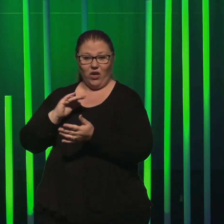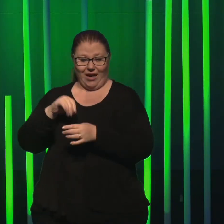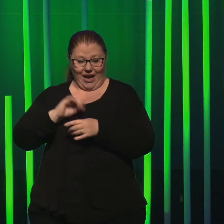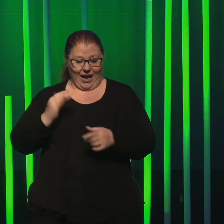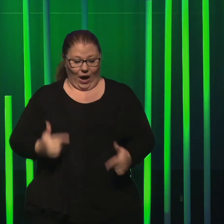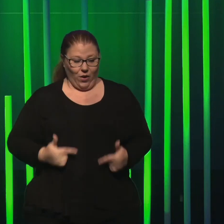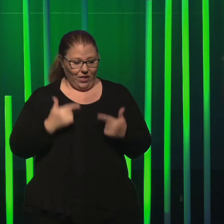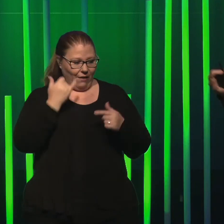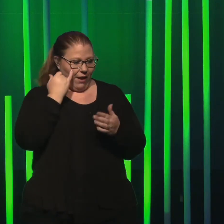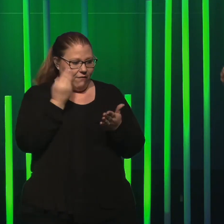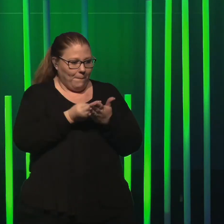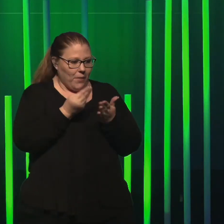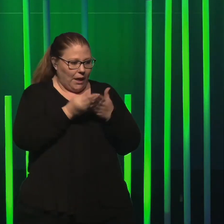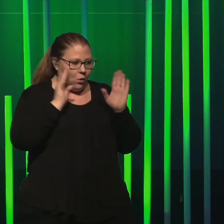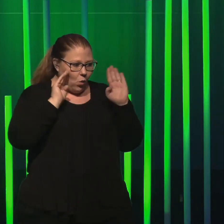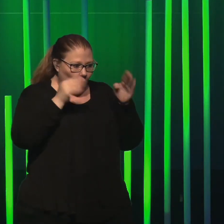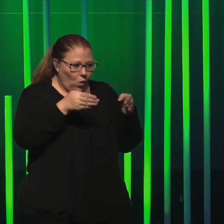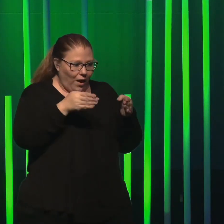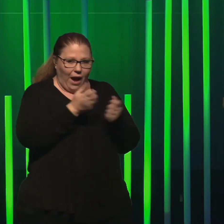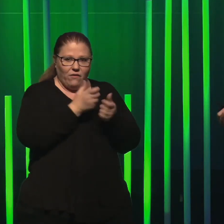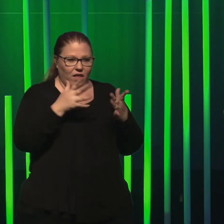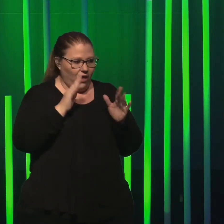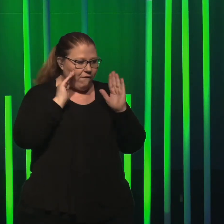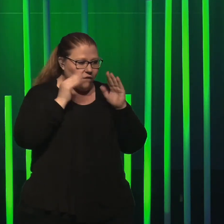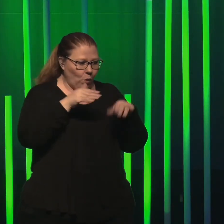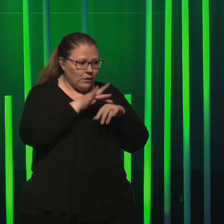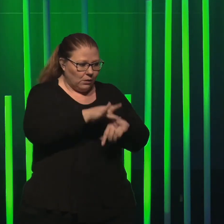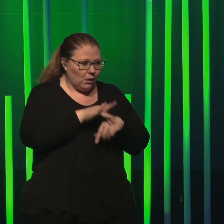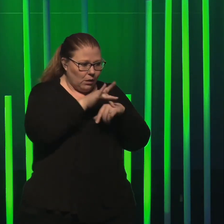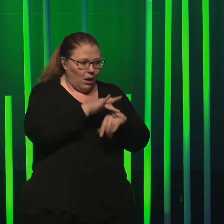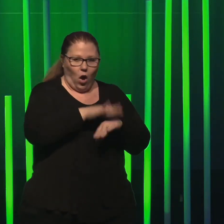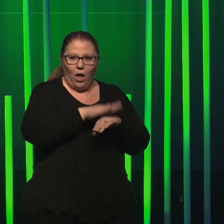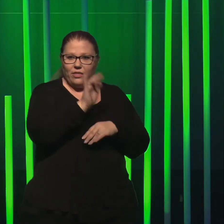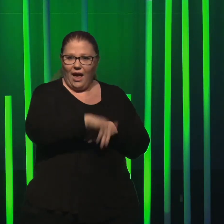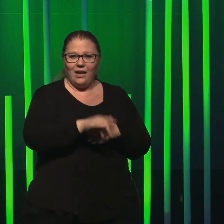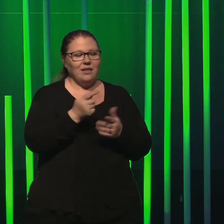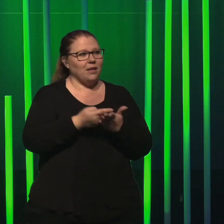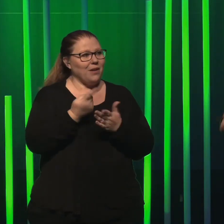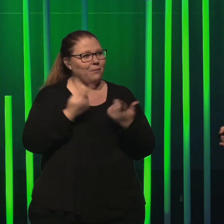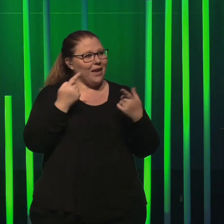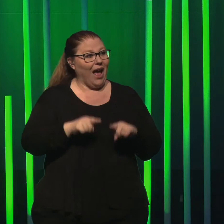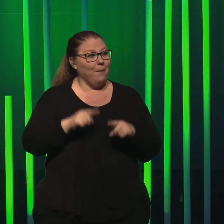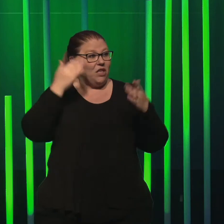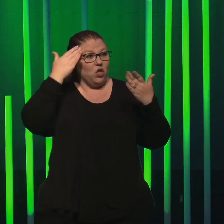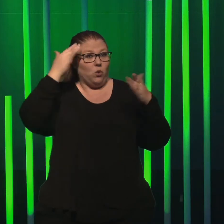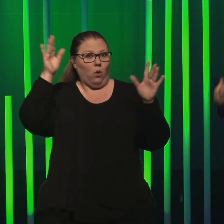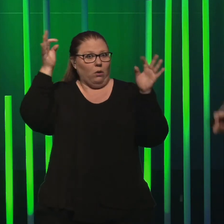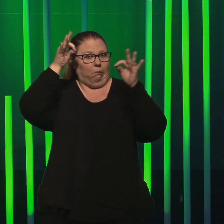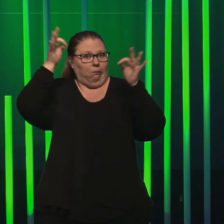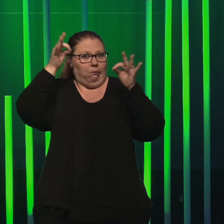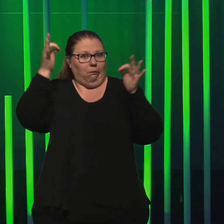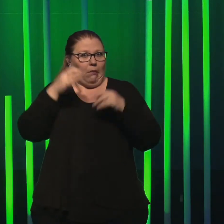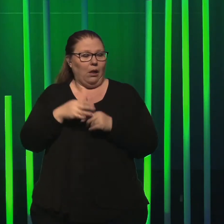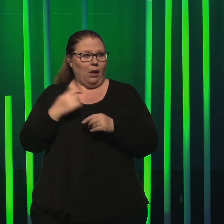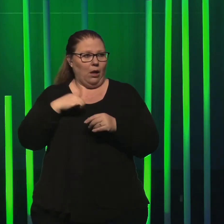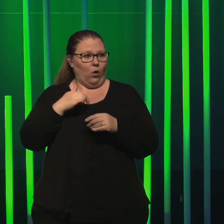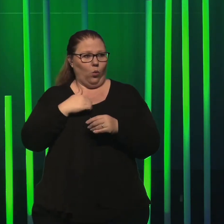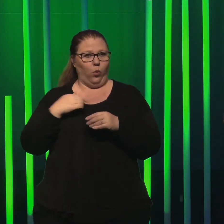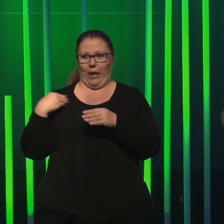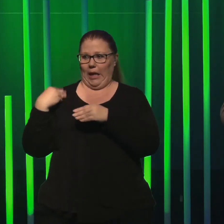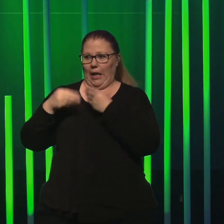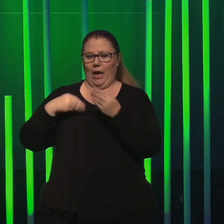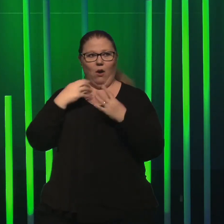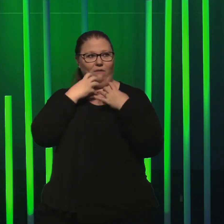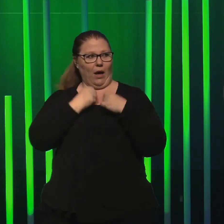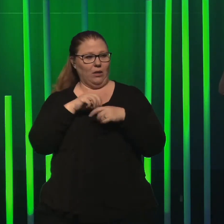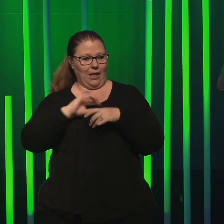is the center, everything revolves around that. Right? And sometimes that happens not knowingly, like we just get values that come into our life,